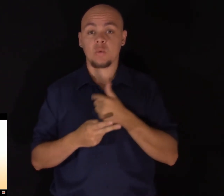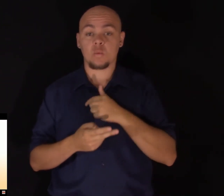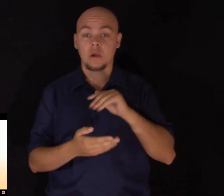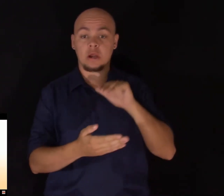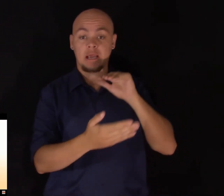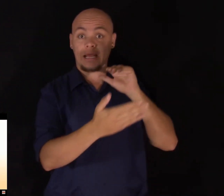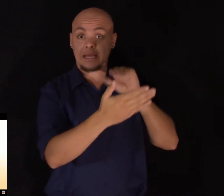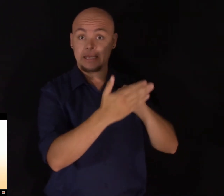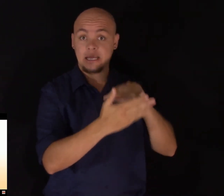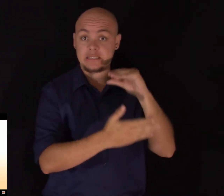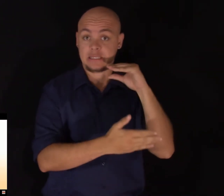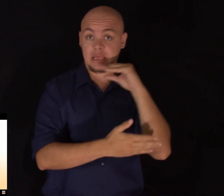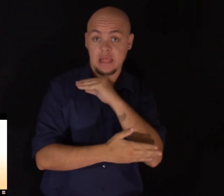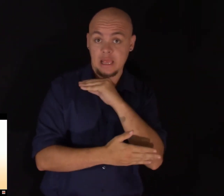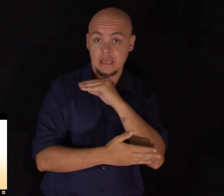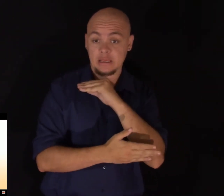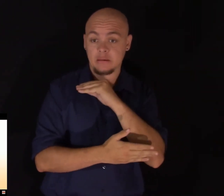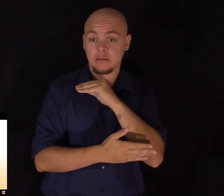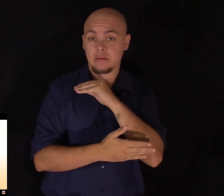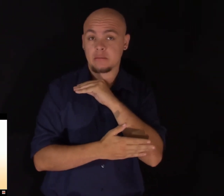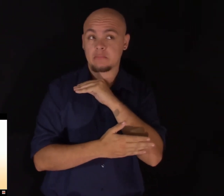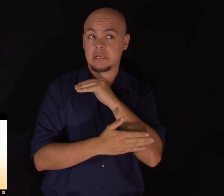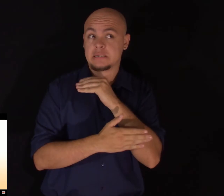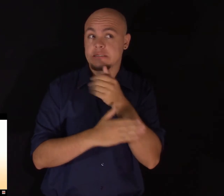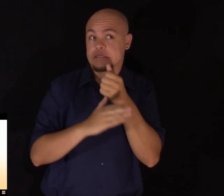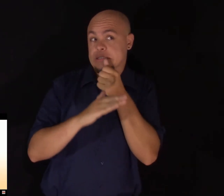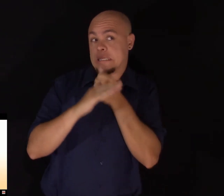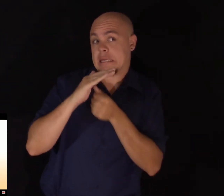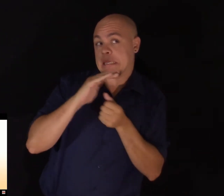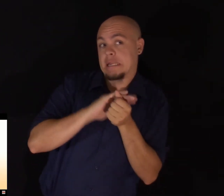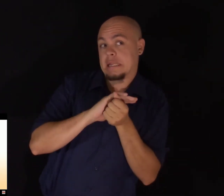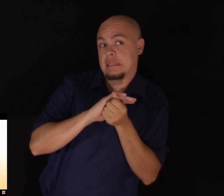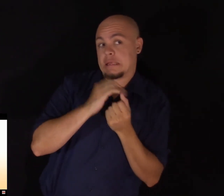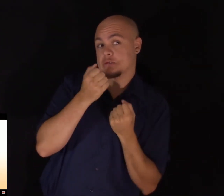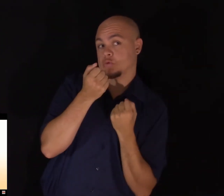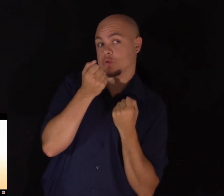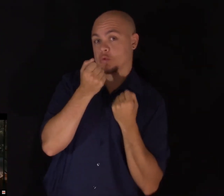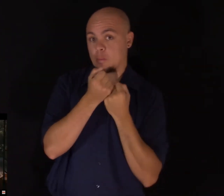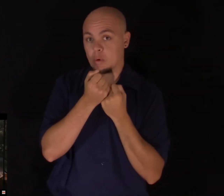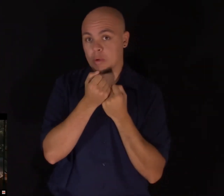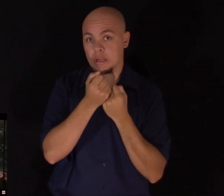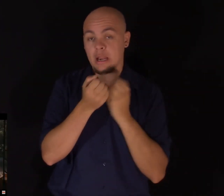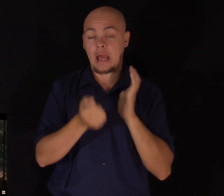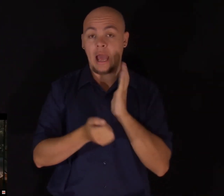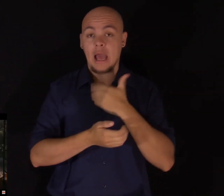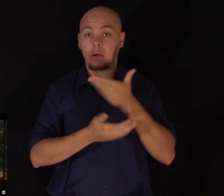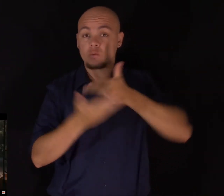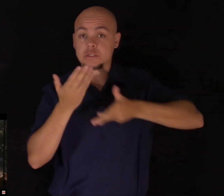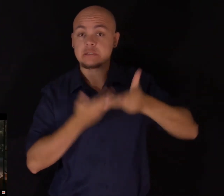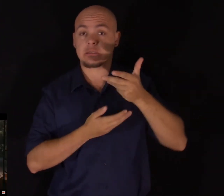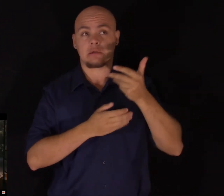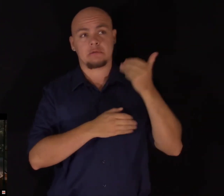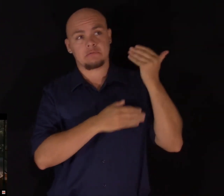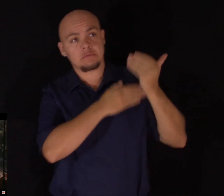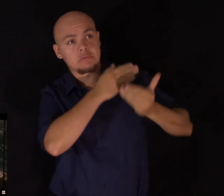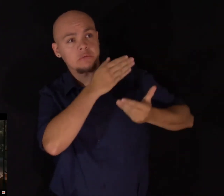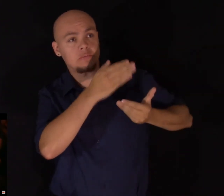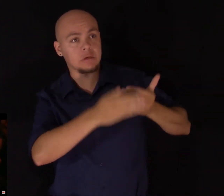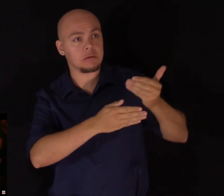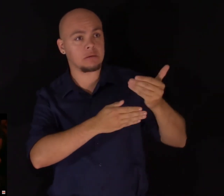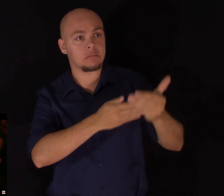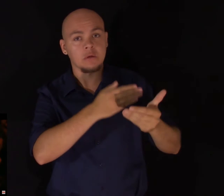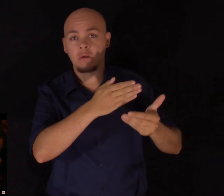lying, but we're covertly for it in ways that our society has sanctioned for centuries and centuries and centuries. It's as old as